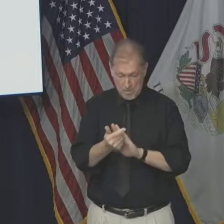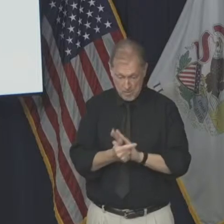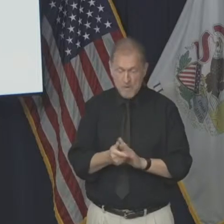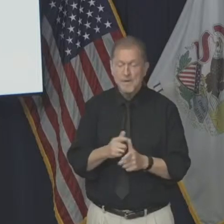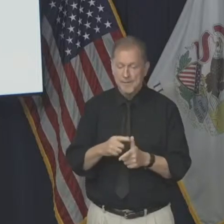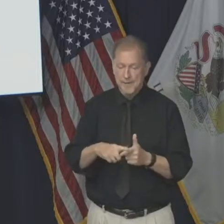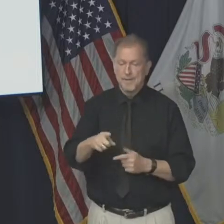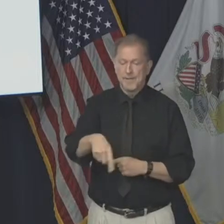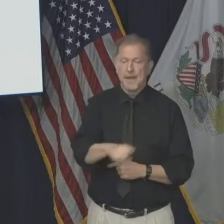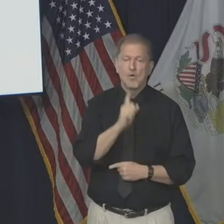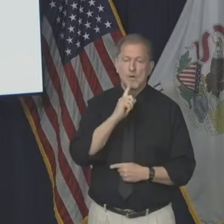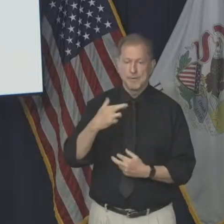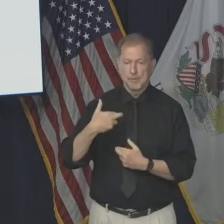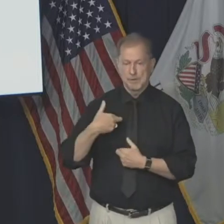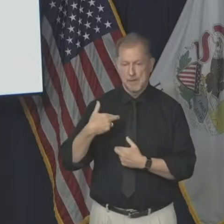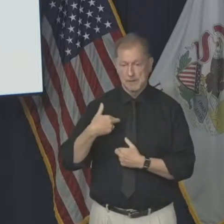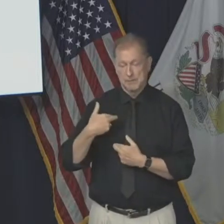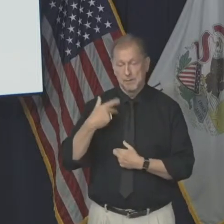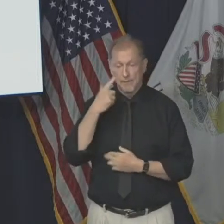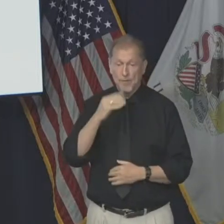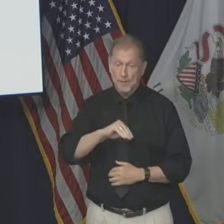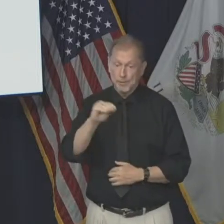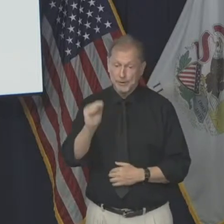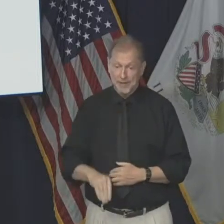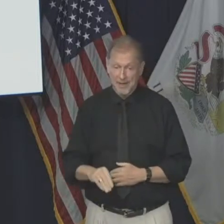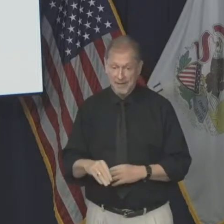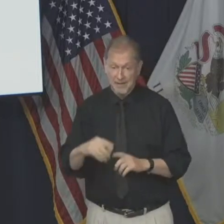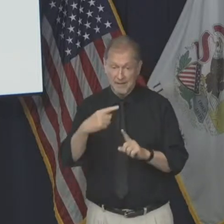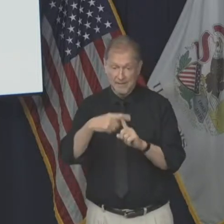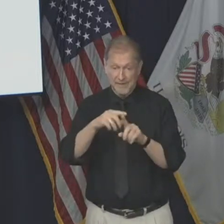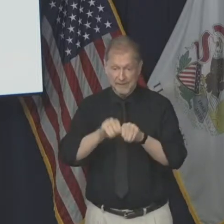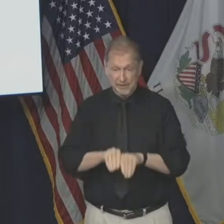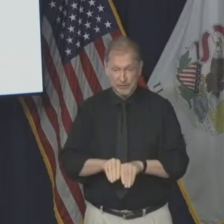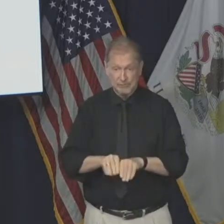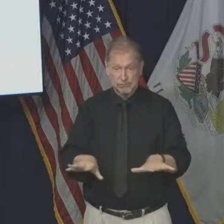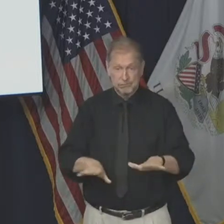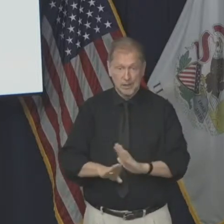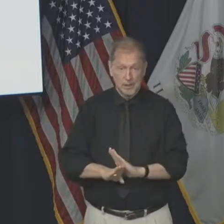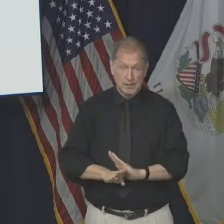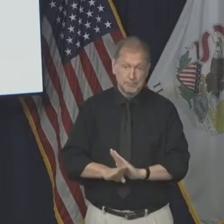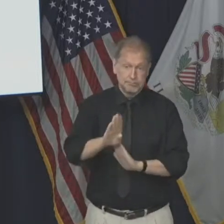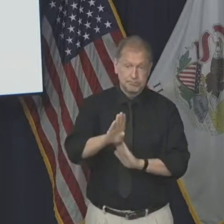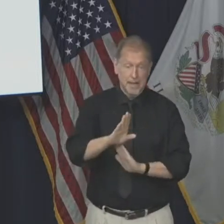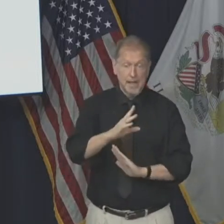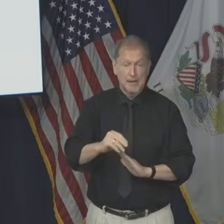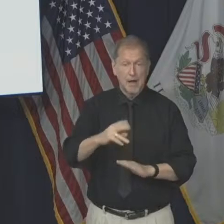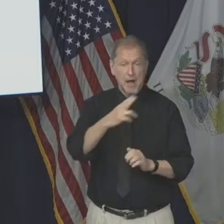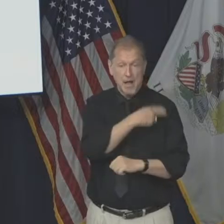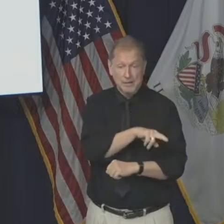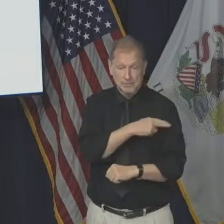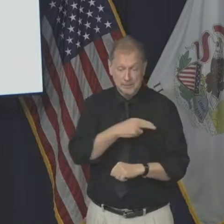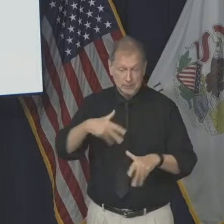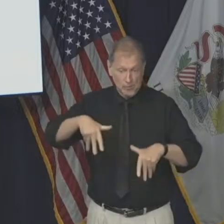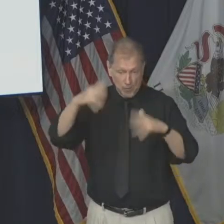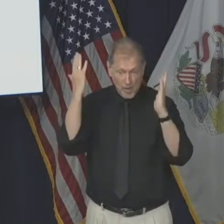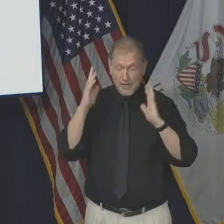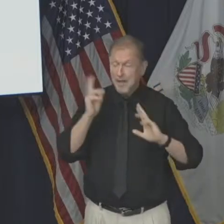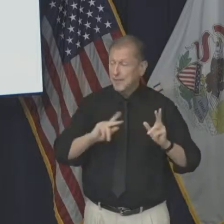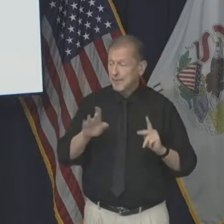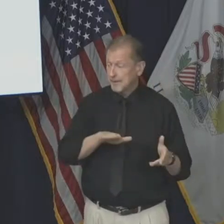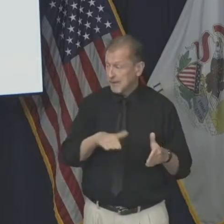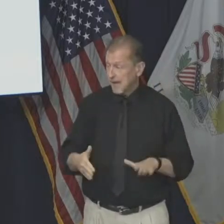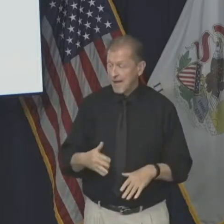to be responsible for the rates of infection going through the roof and our hospitals getting overrun and people are dying if